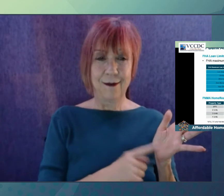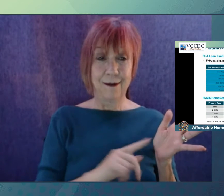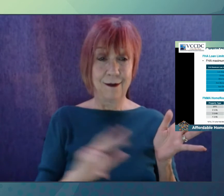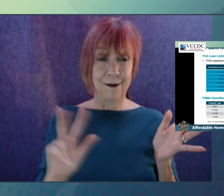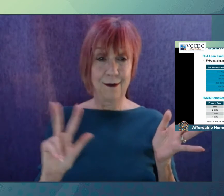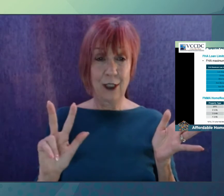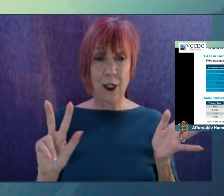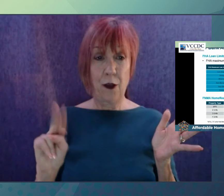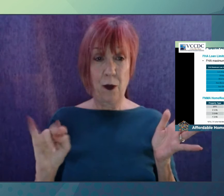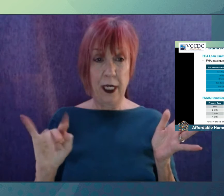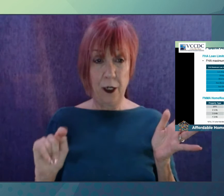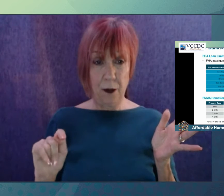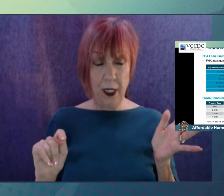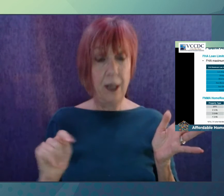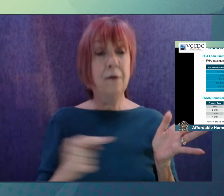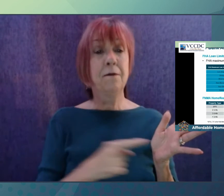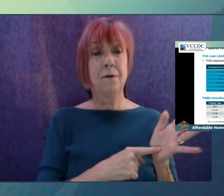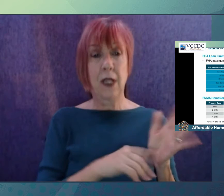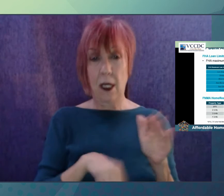unit residence, we can go up to